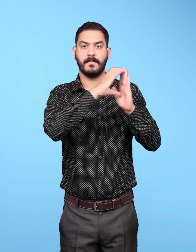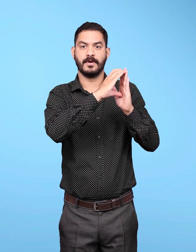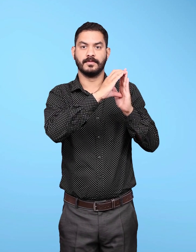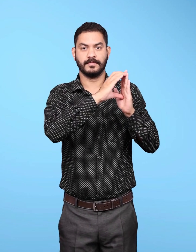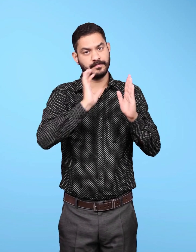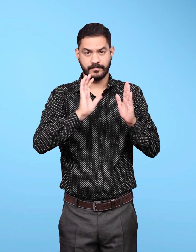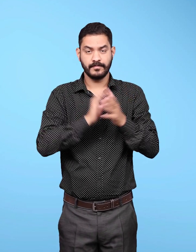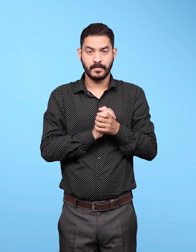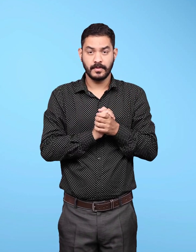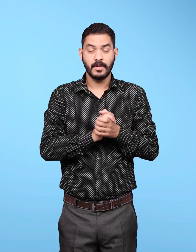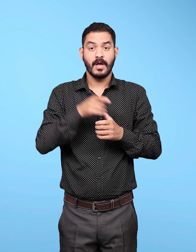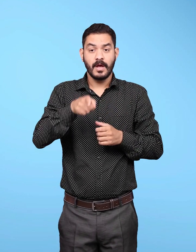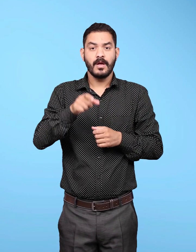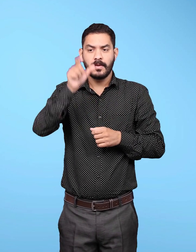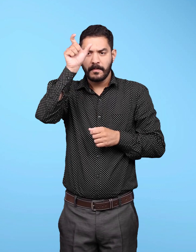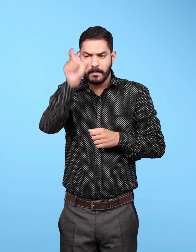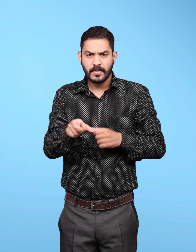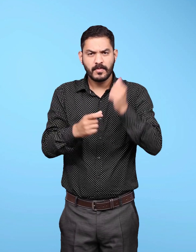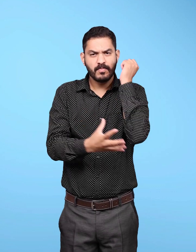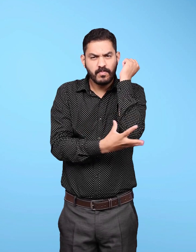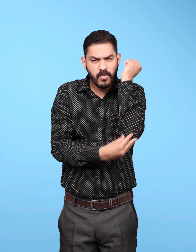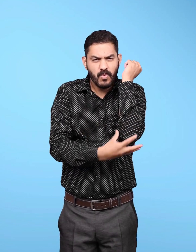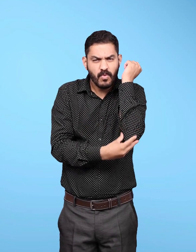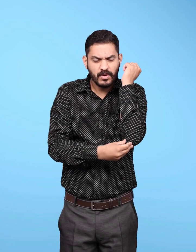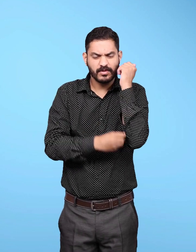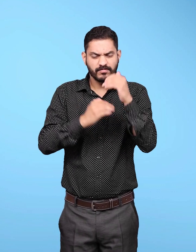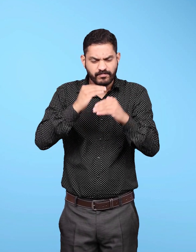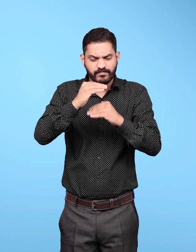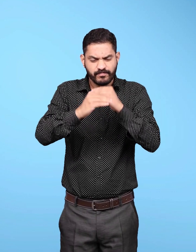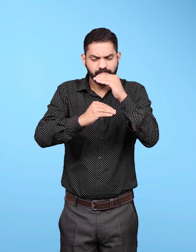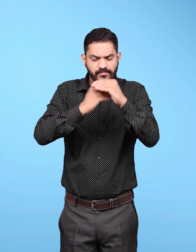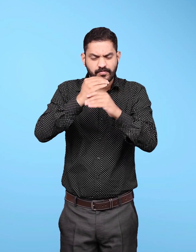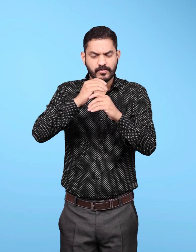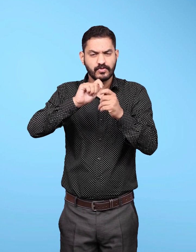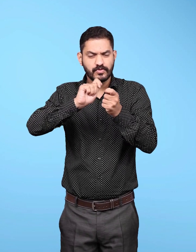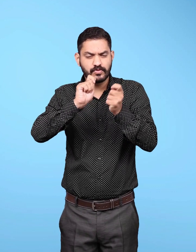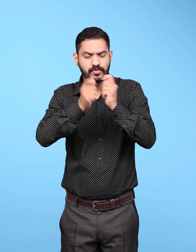which tells us how a poor man gradually became rich.